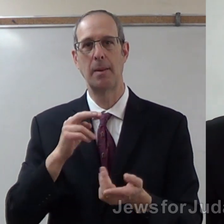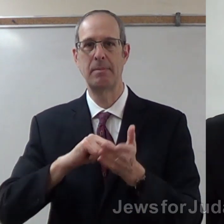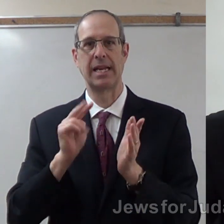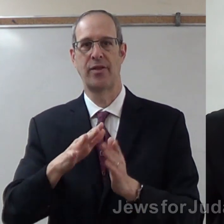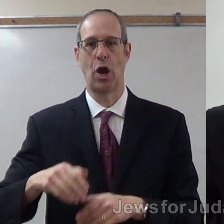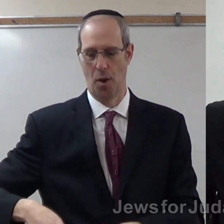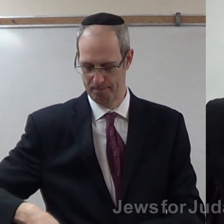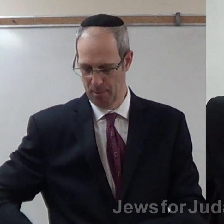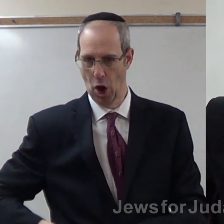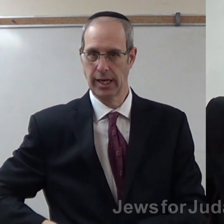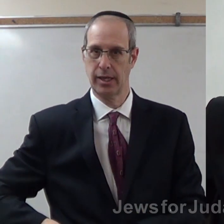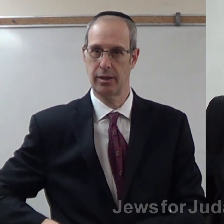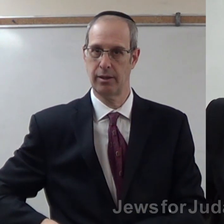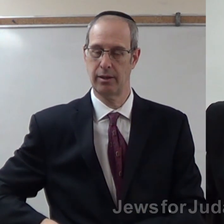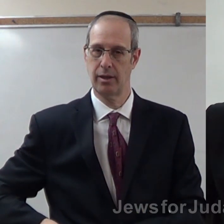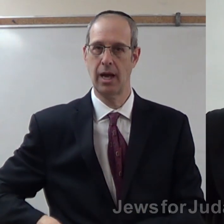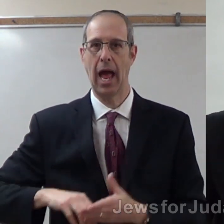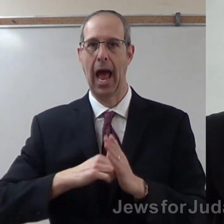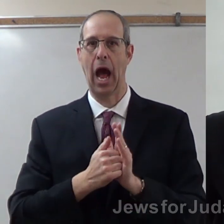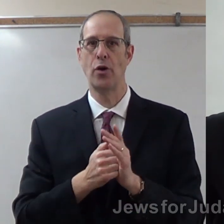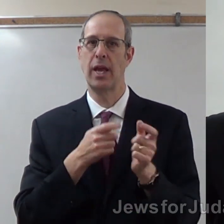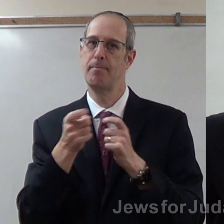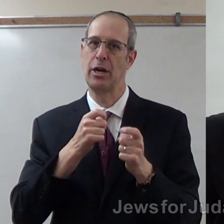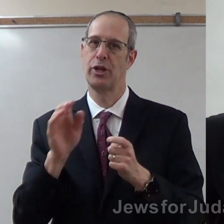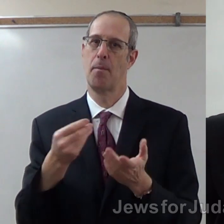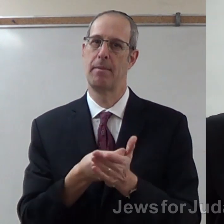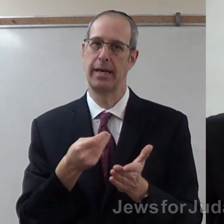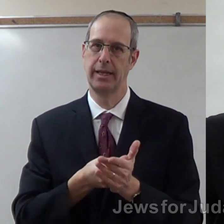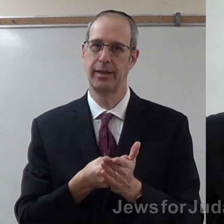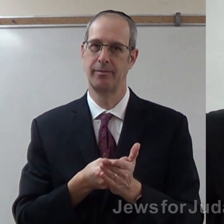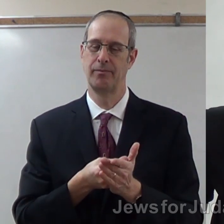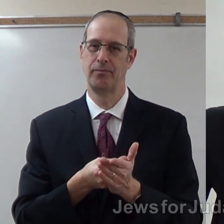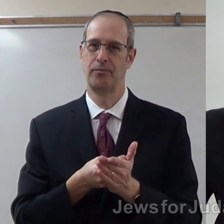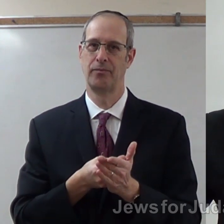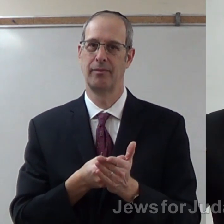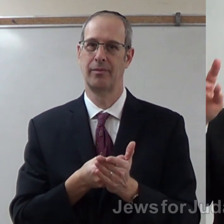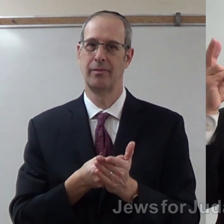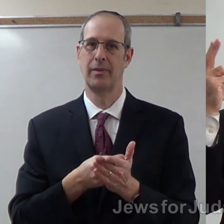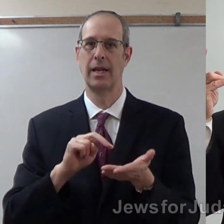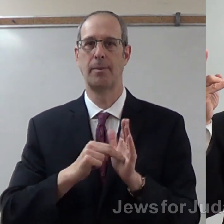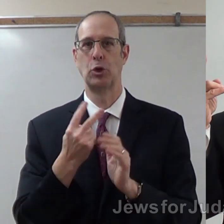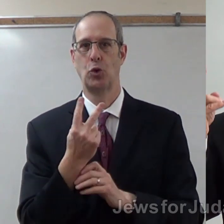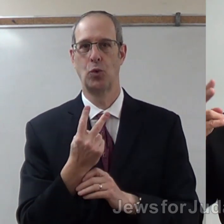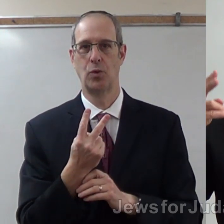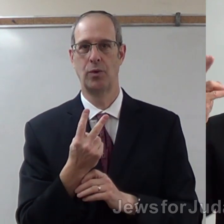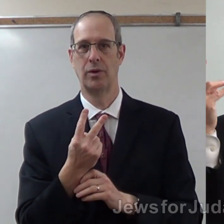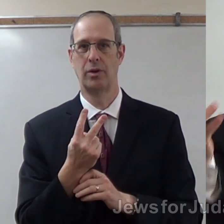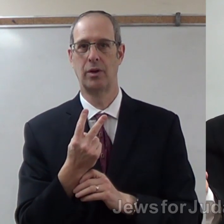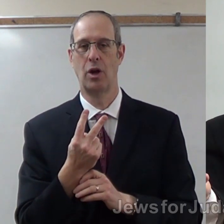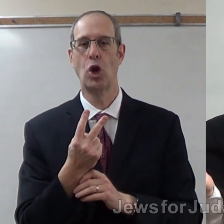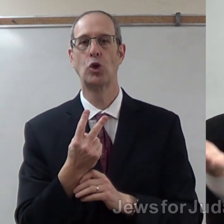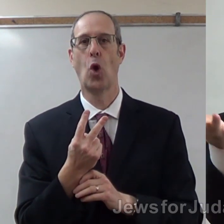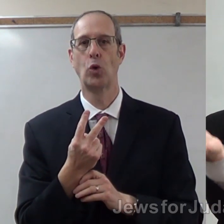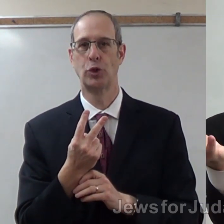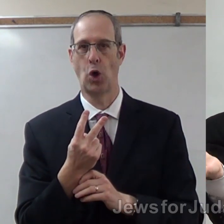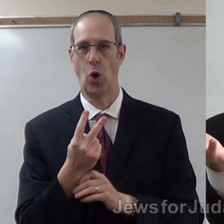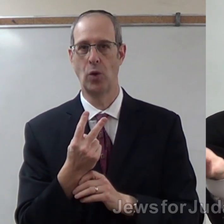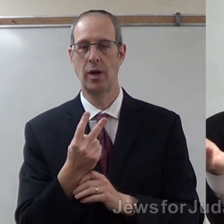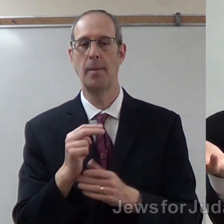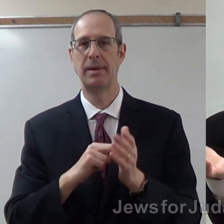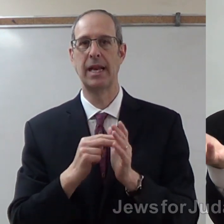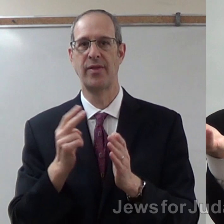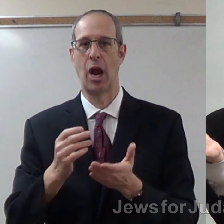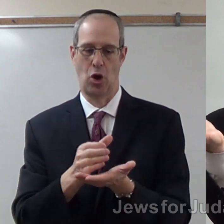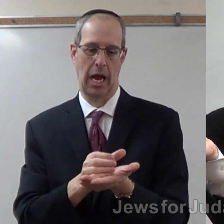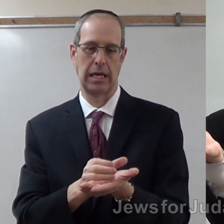pocket, how they handle their money. Number two, koso, their